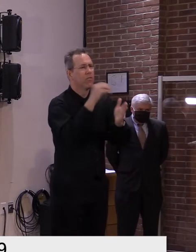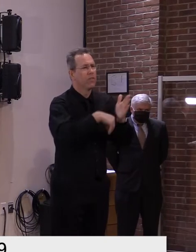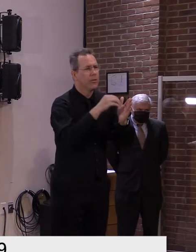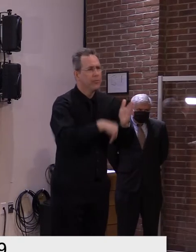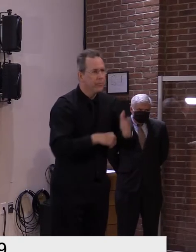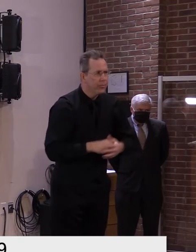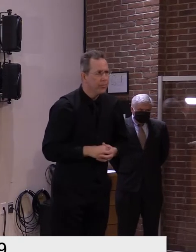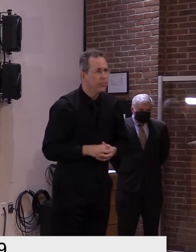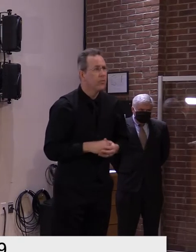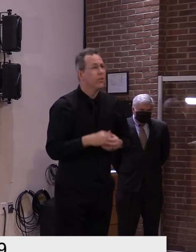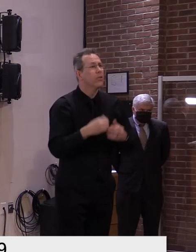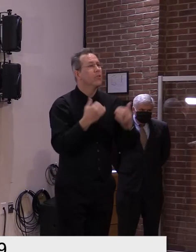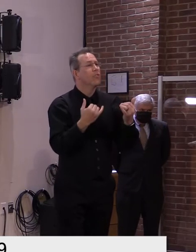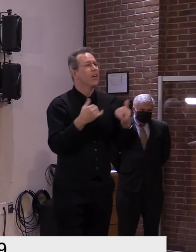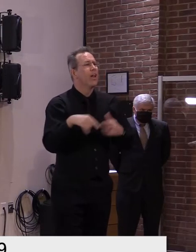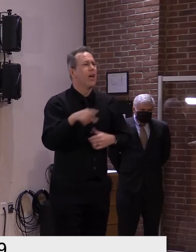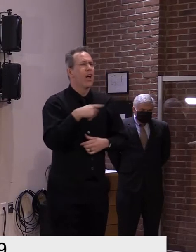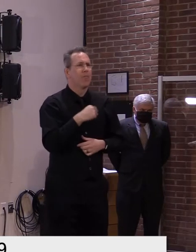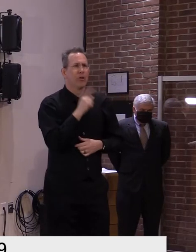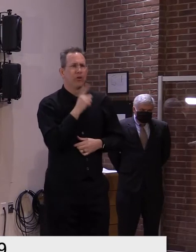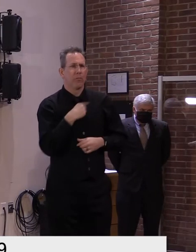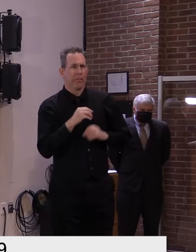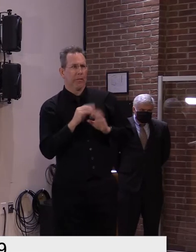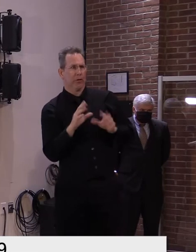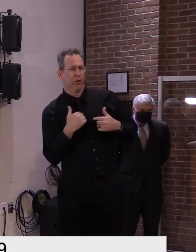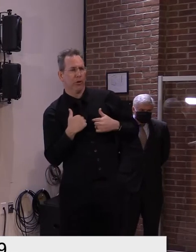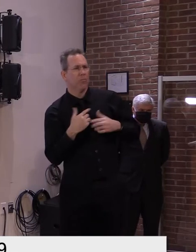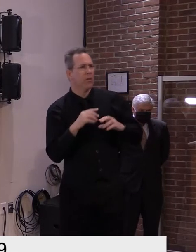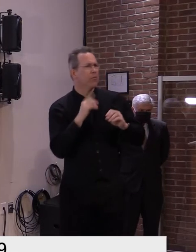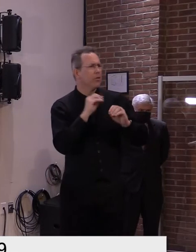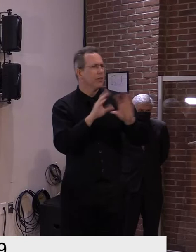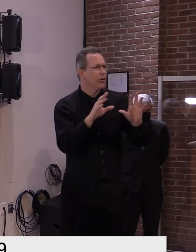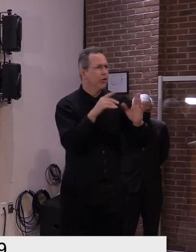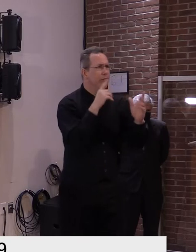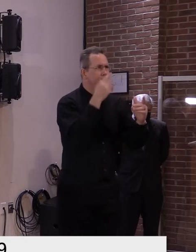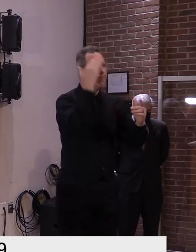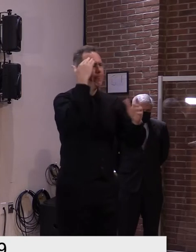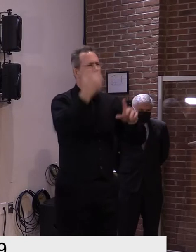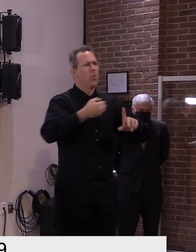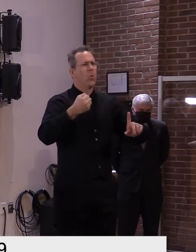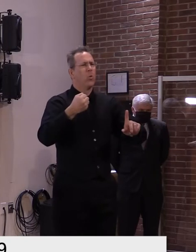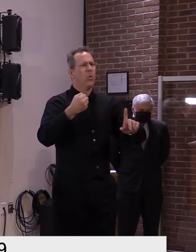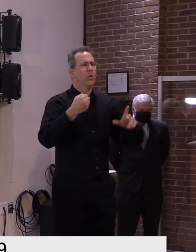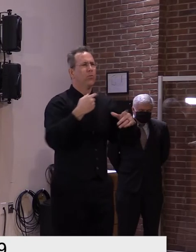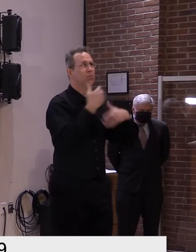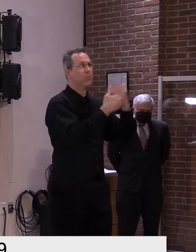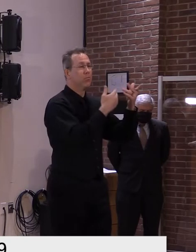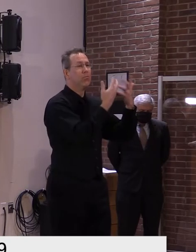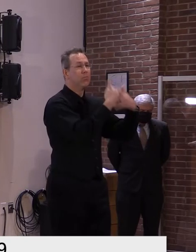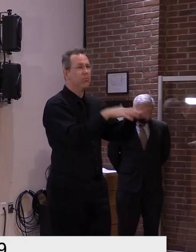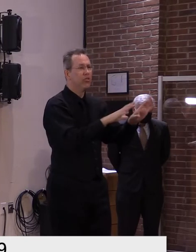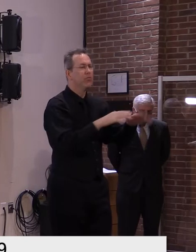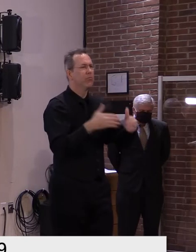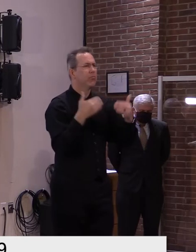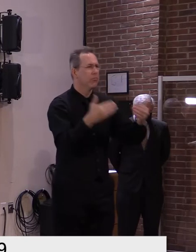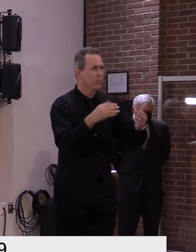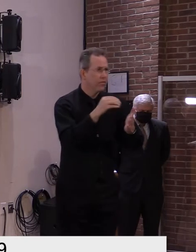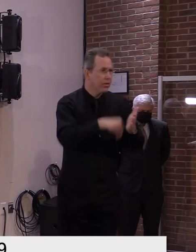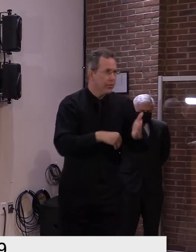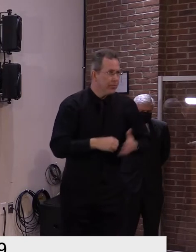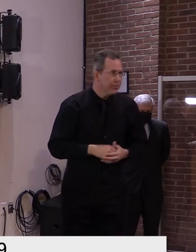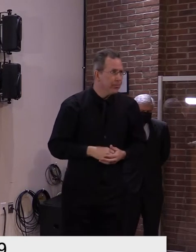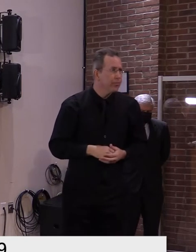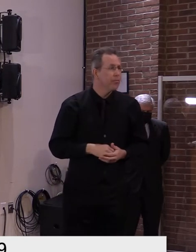we will provide that on our website and work with software partners if any adjustments need to be made. So it's a little bit of an